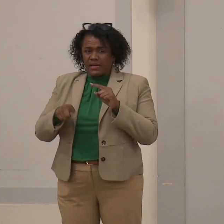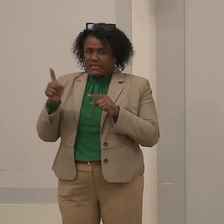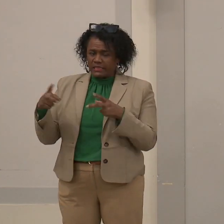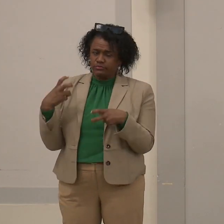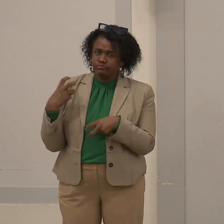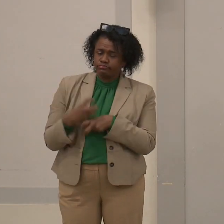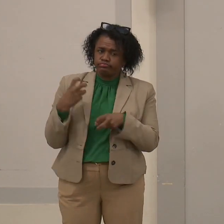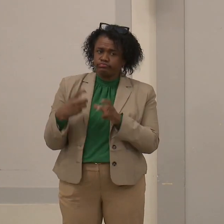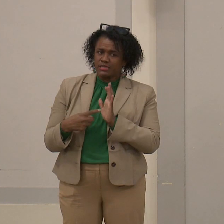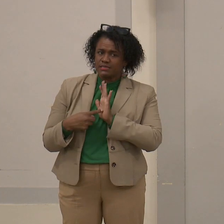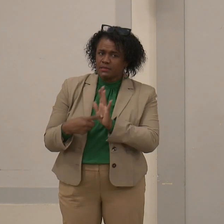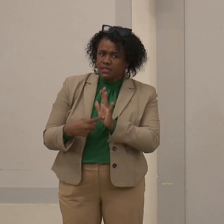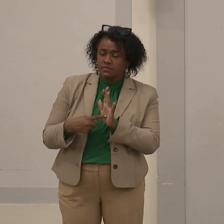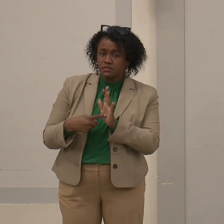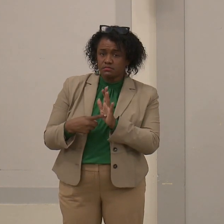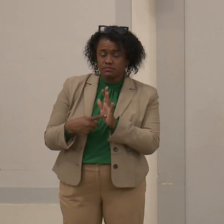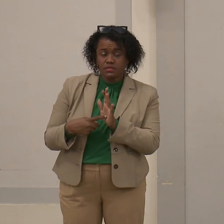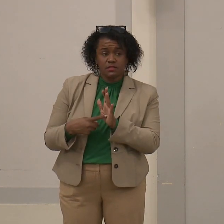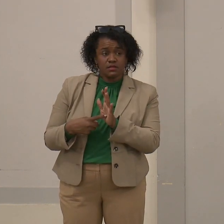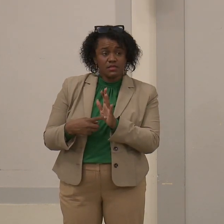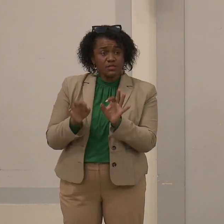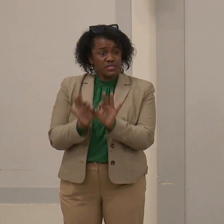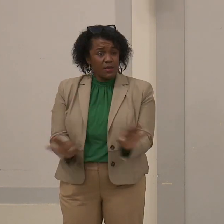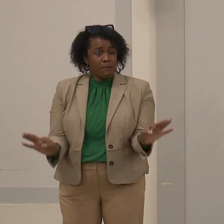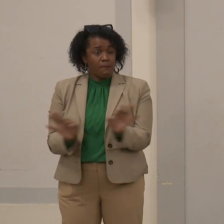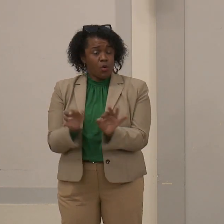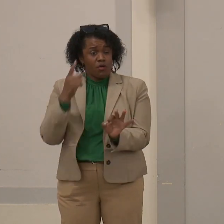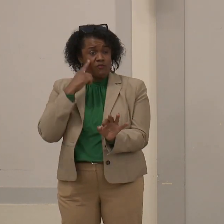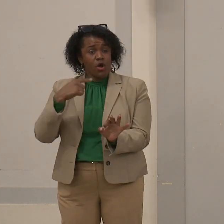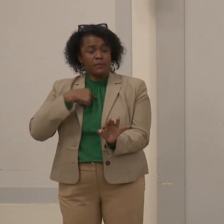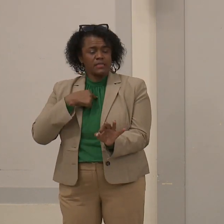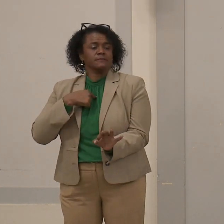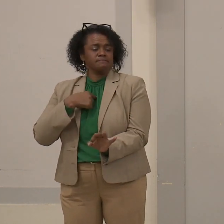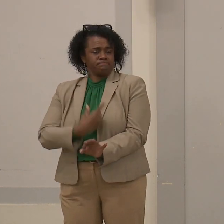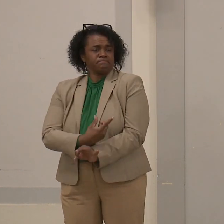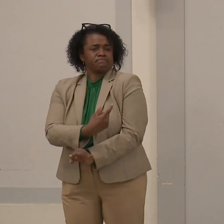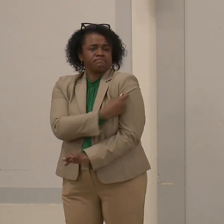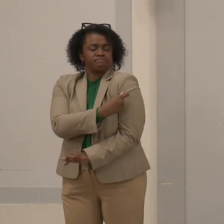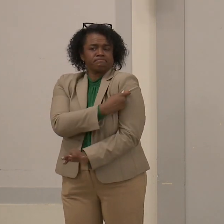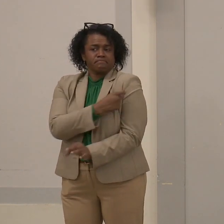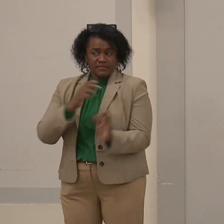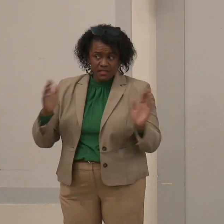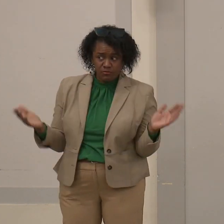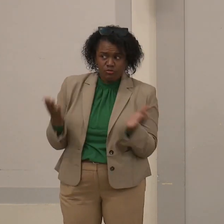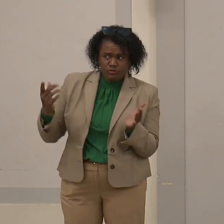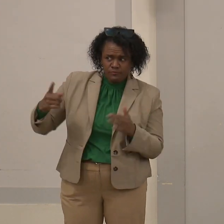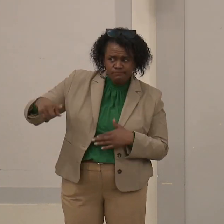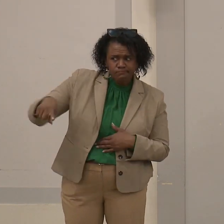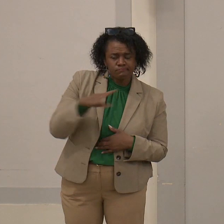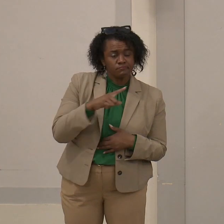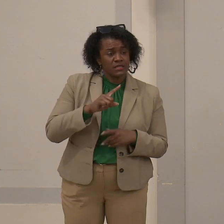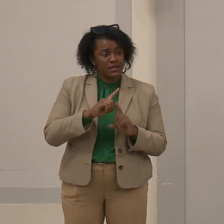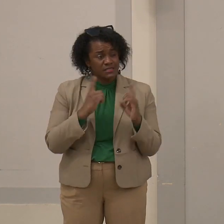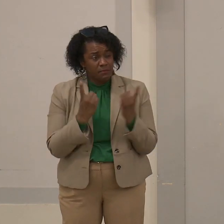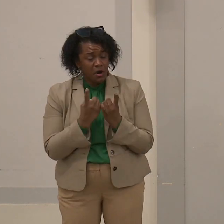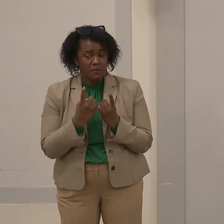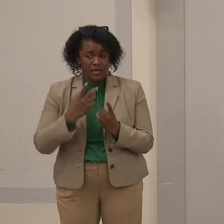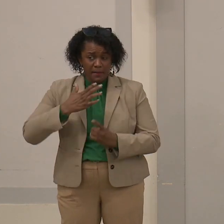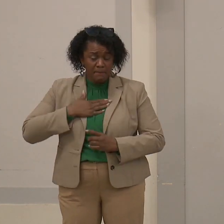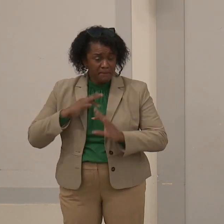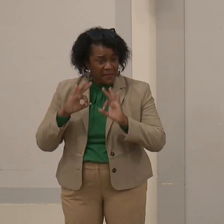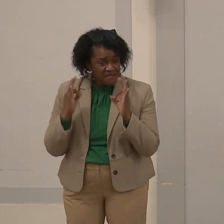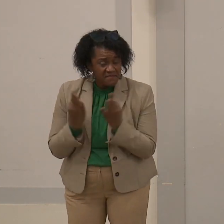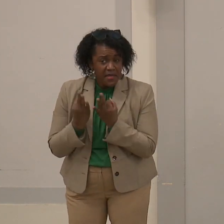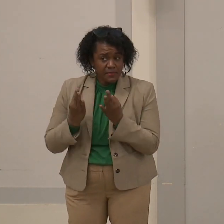tough symptoms of the virus. So it was important for me to get the vaccine and to encourage others within my department and even my own